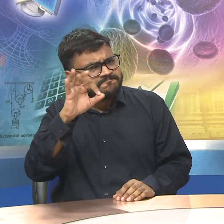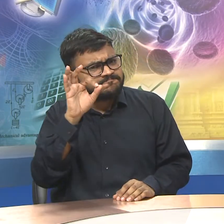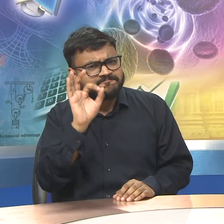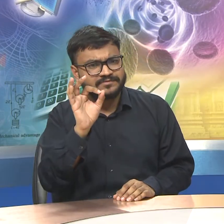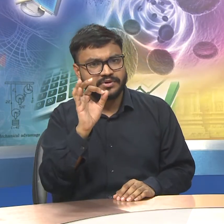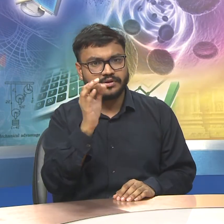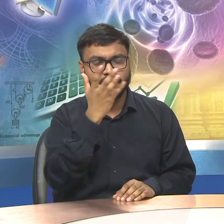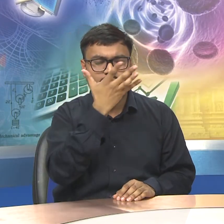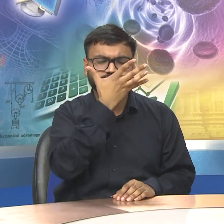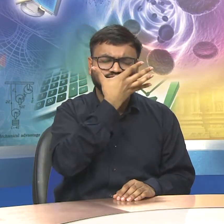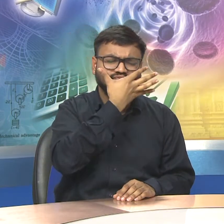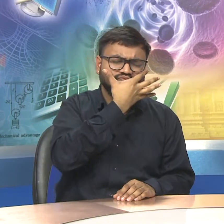very beauty,